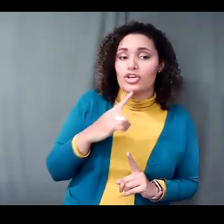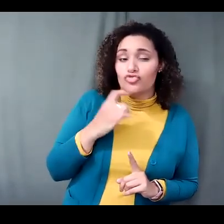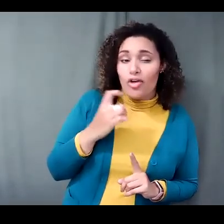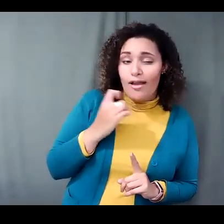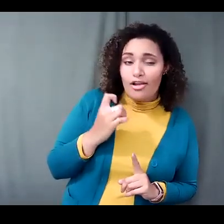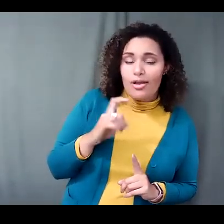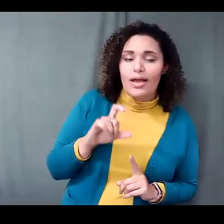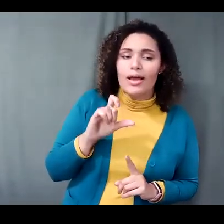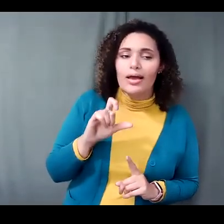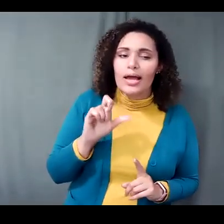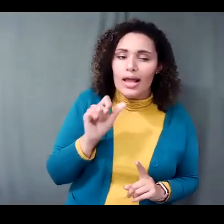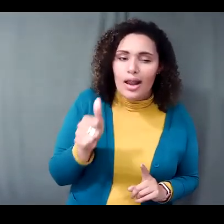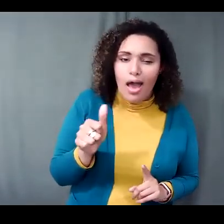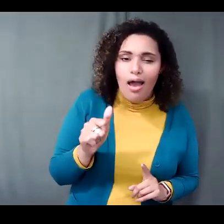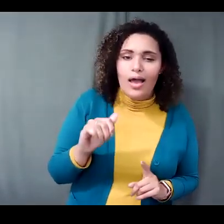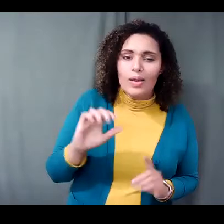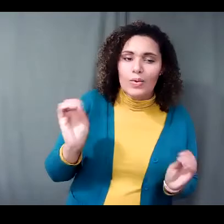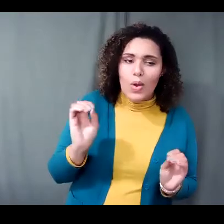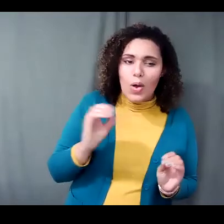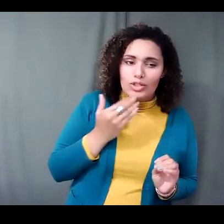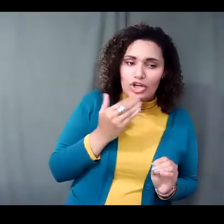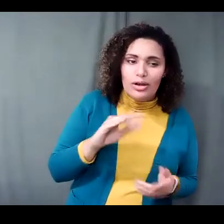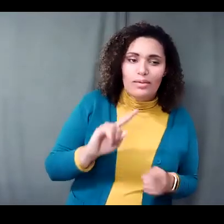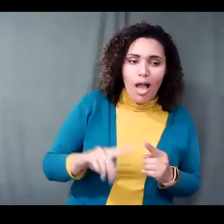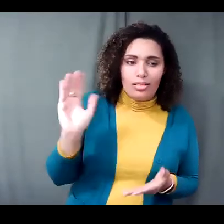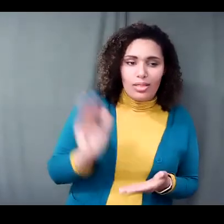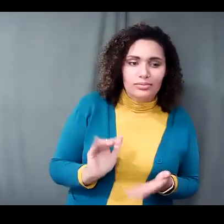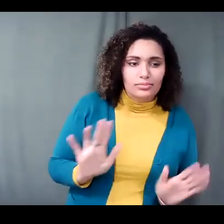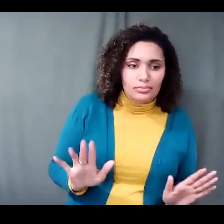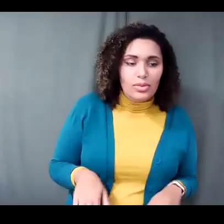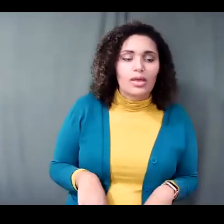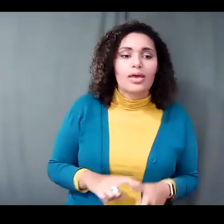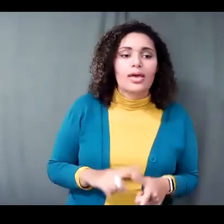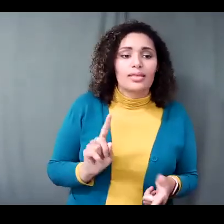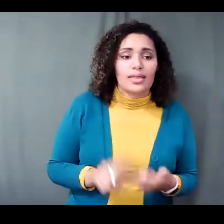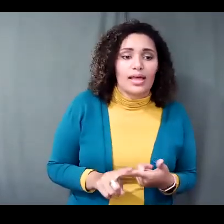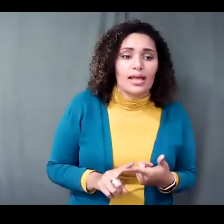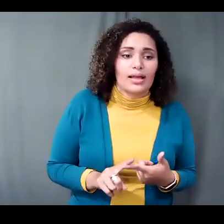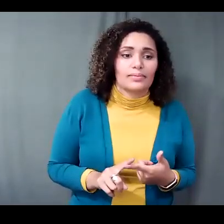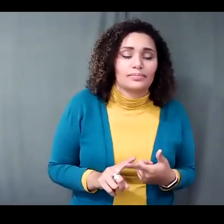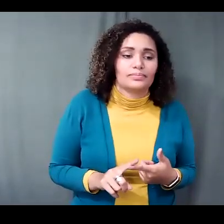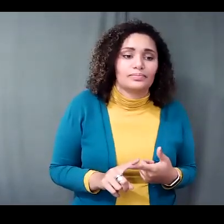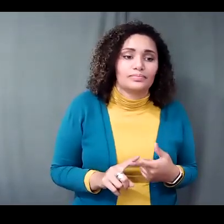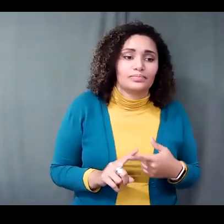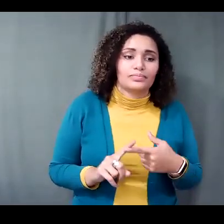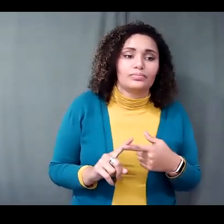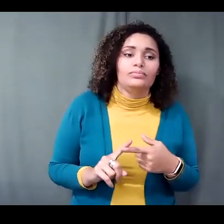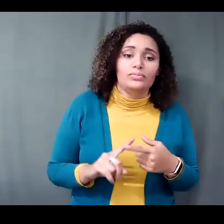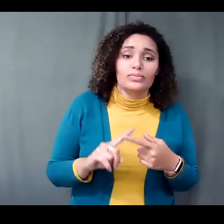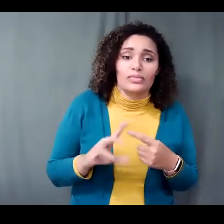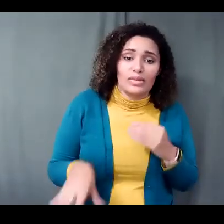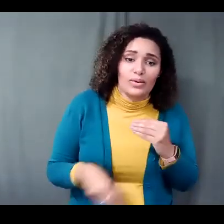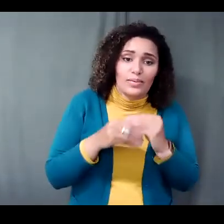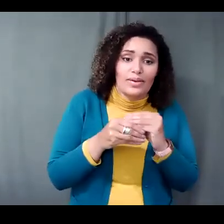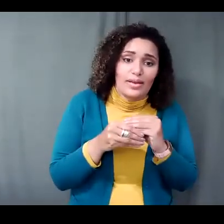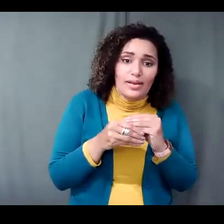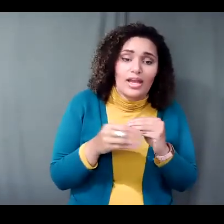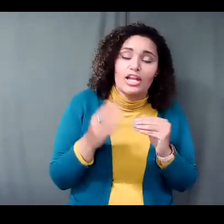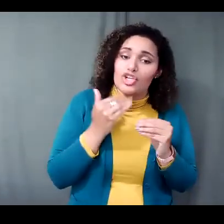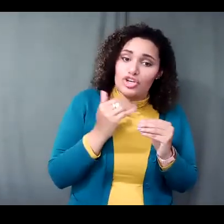way with no sugar left, but it was much closer. And we Then we added some sugar